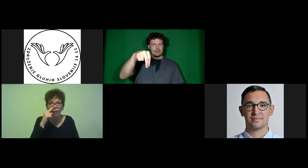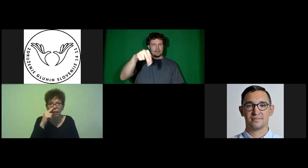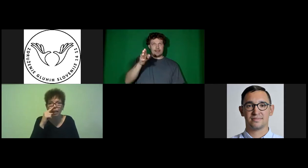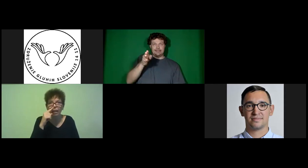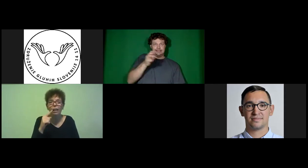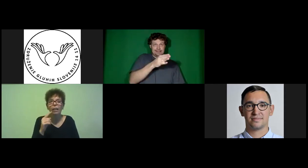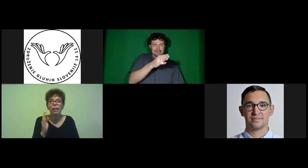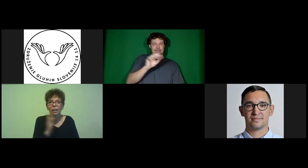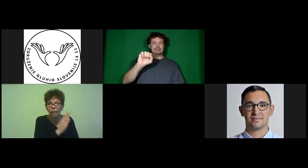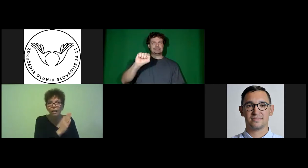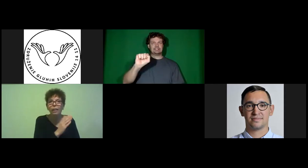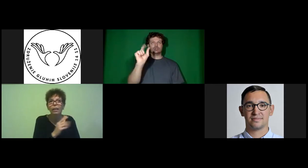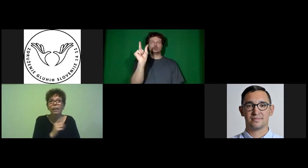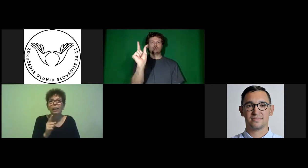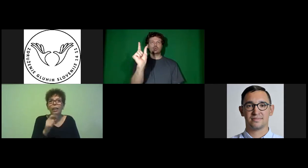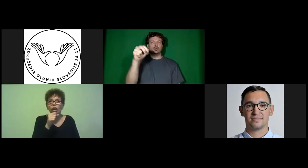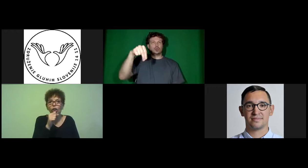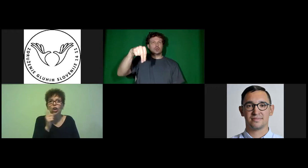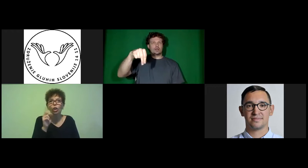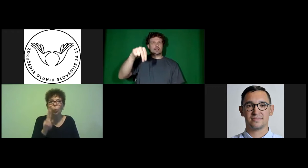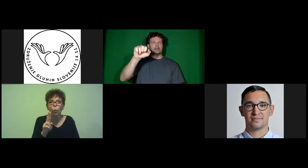His name was Ivan.